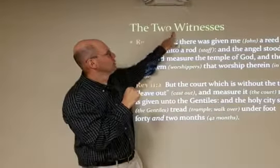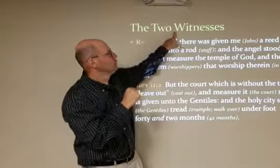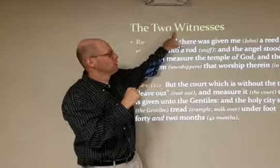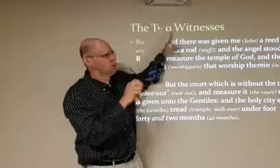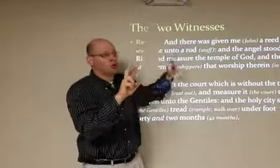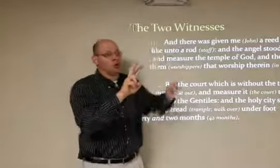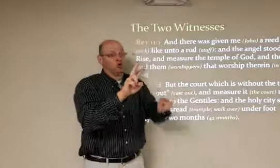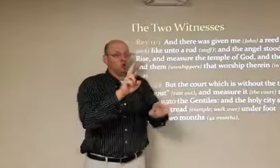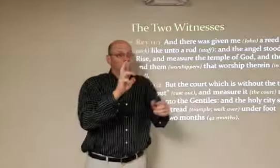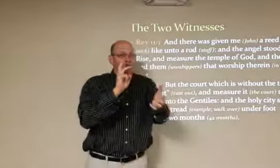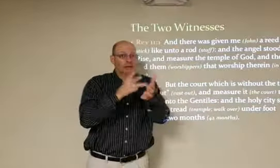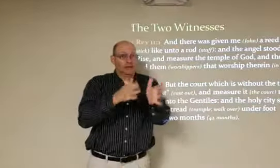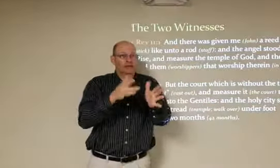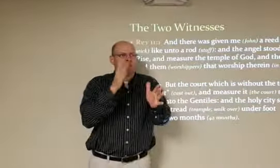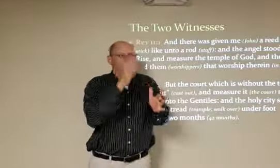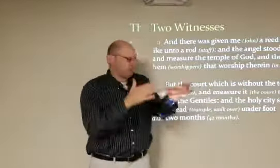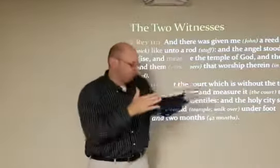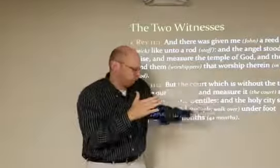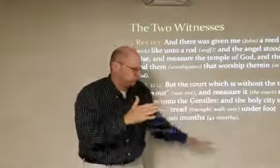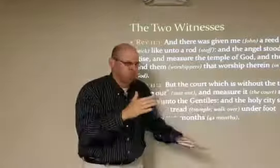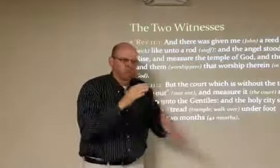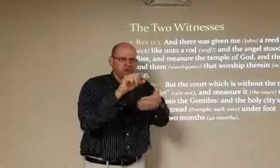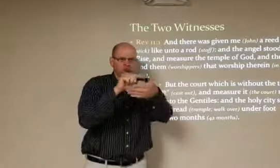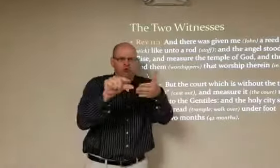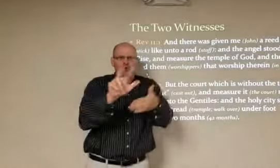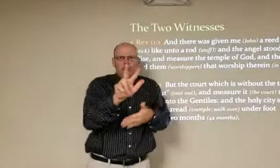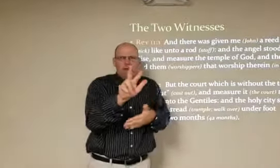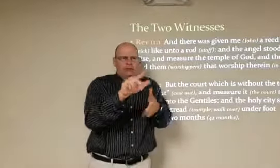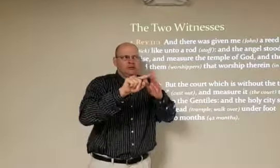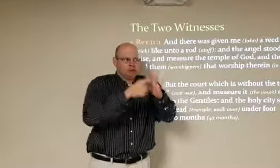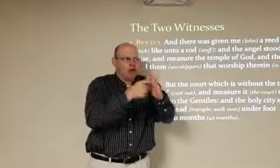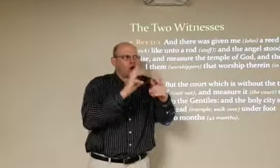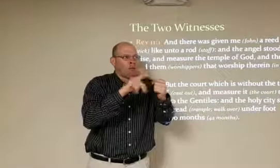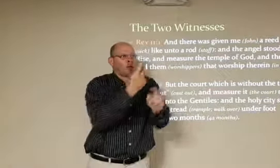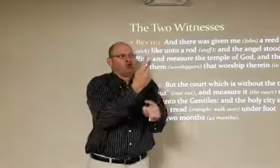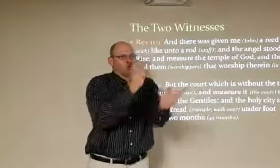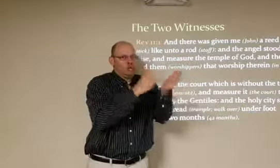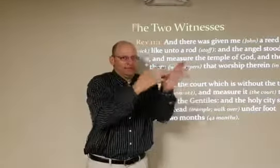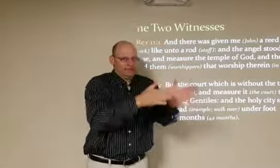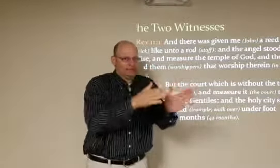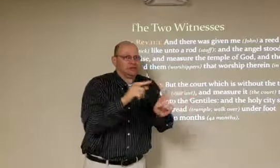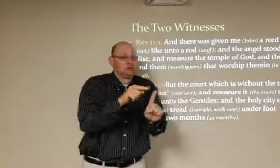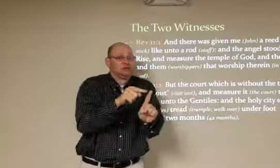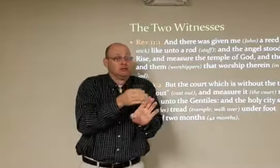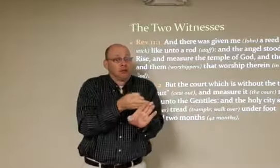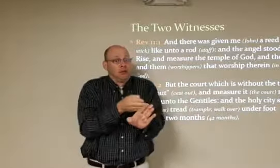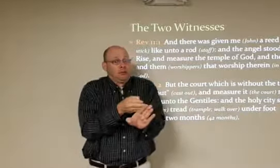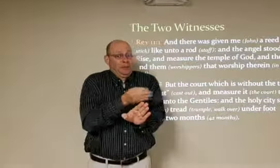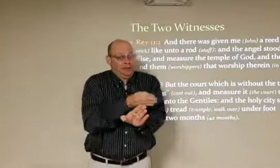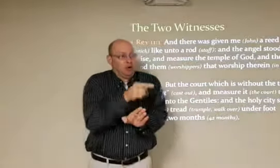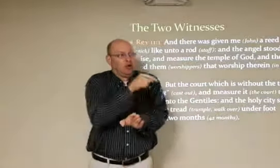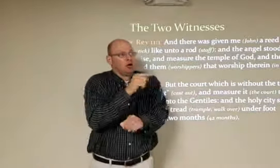The two witnesses, I'll cover that more thoroughly as scriptures go